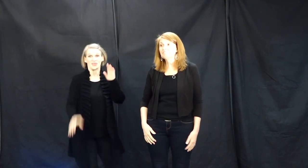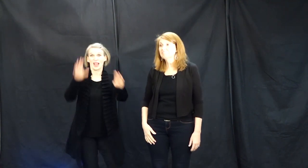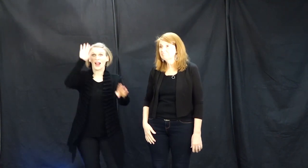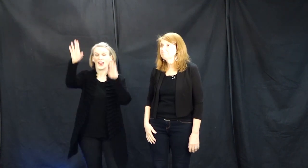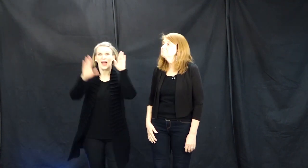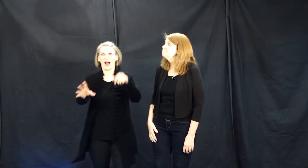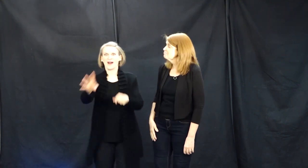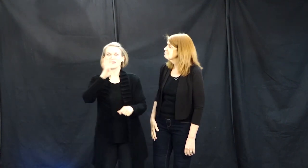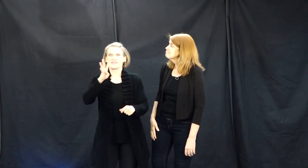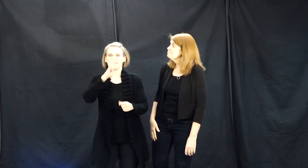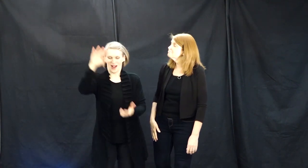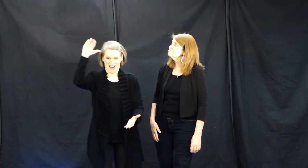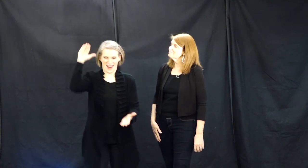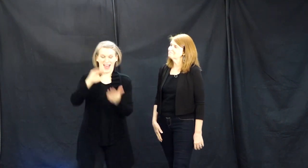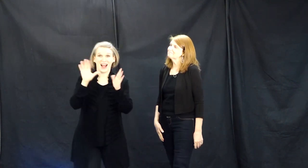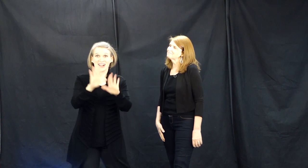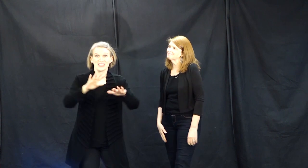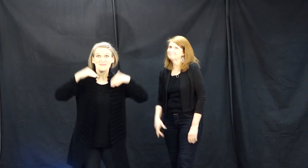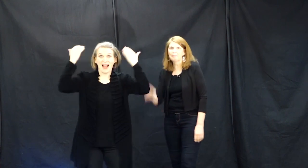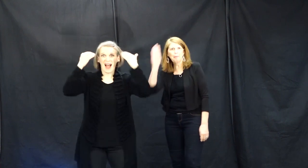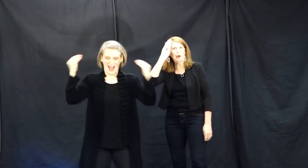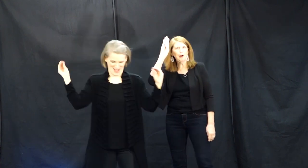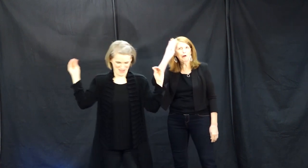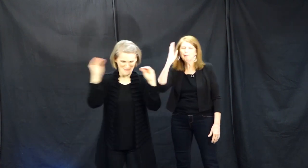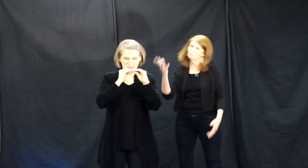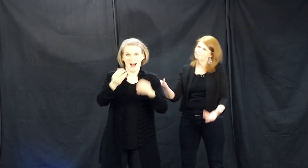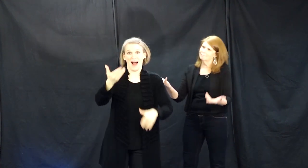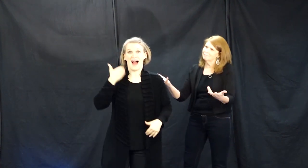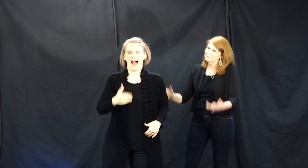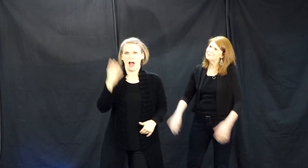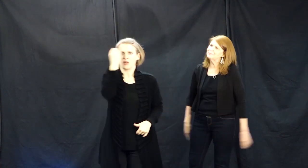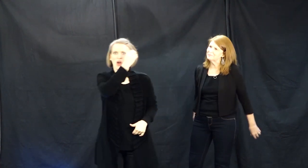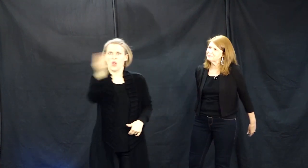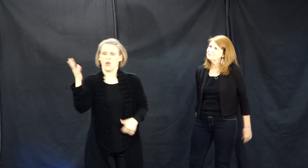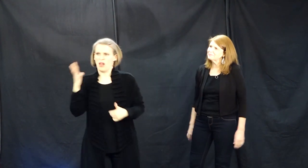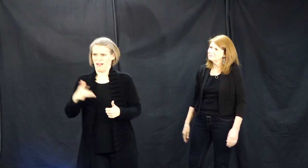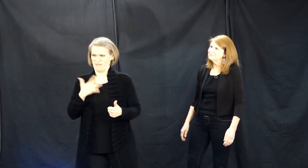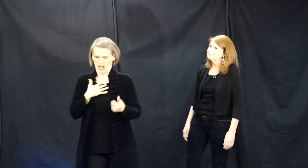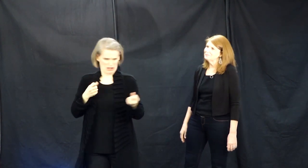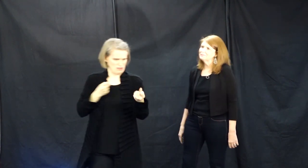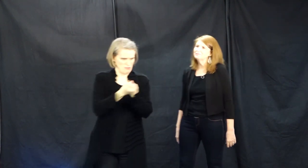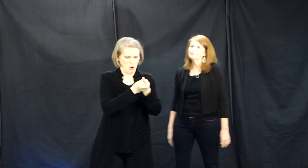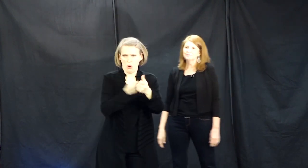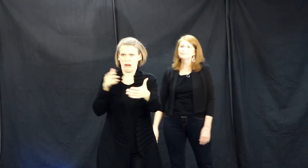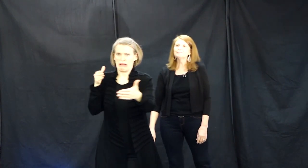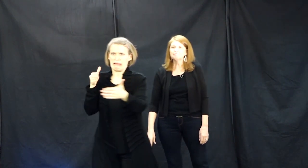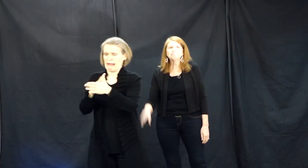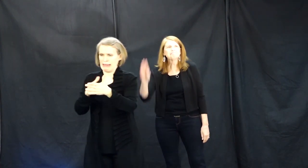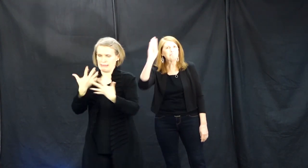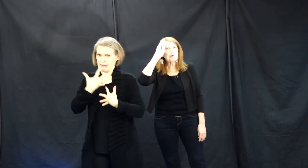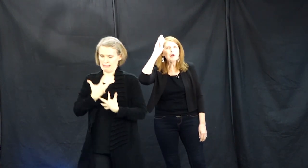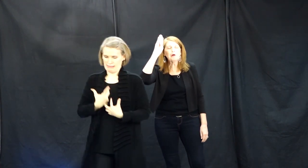less, smile more. Don't let them know what you're against or what you're for. Shake hands with